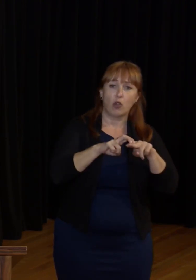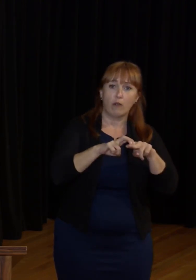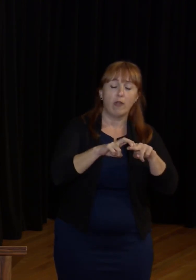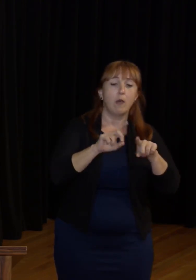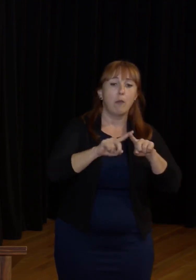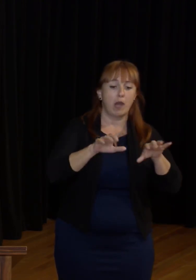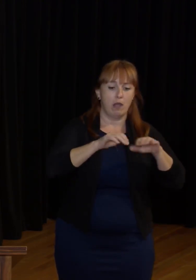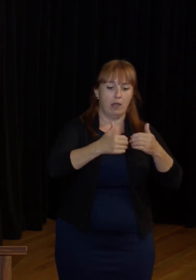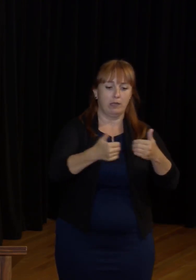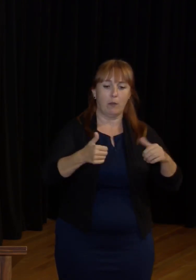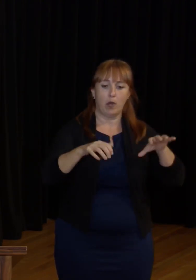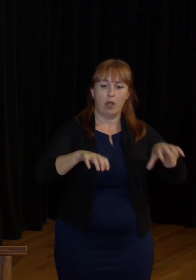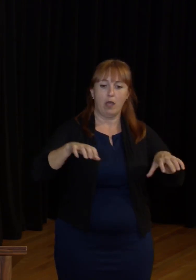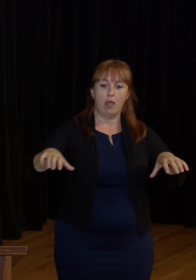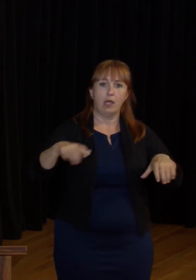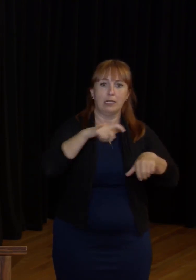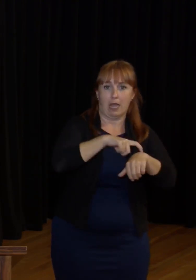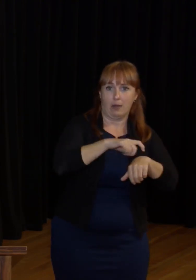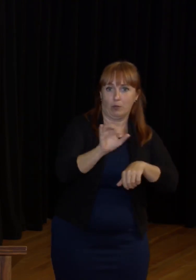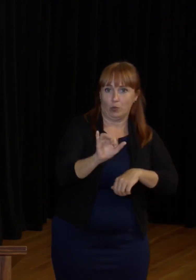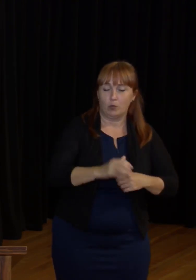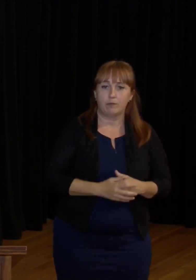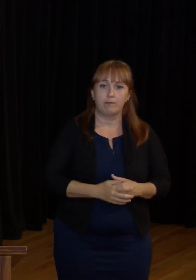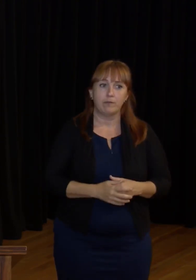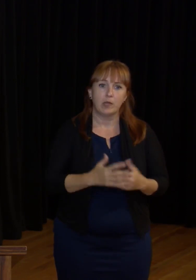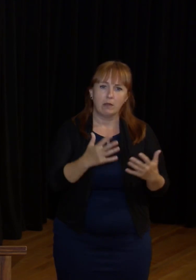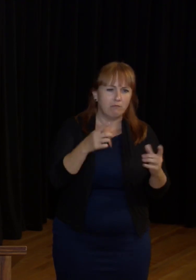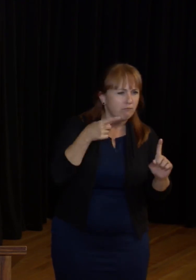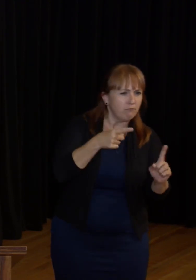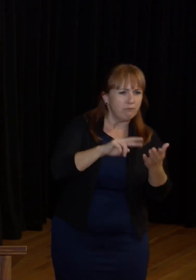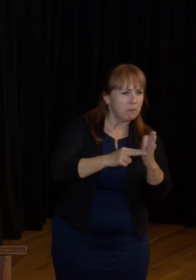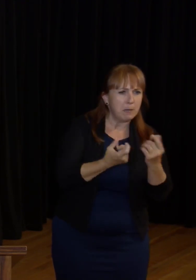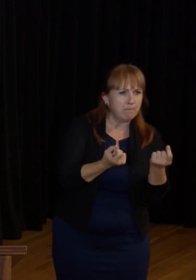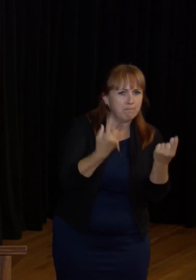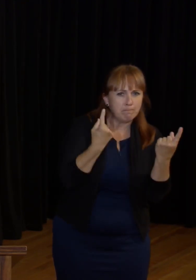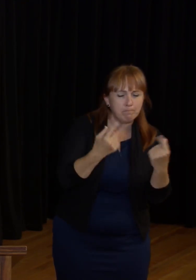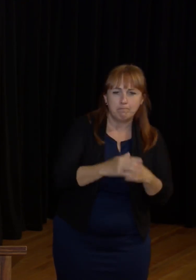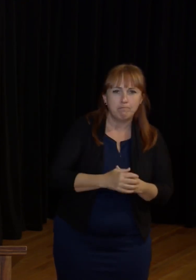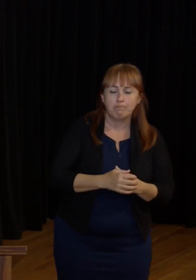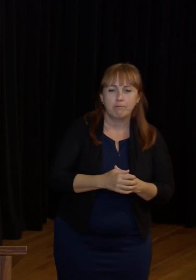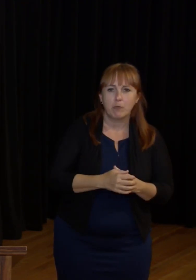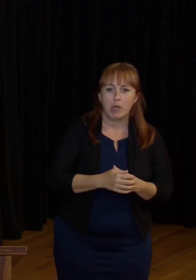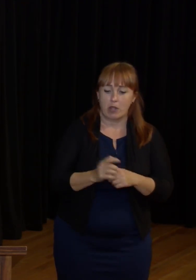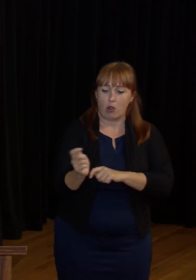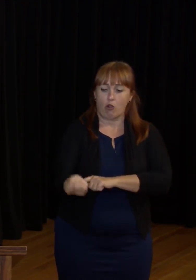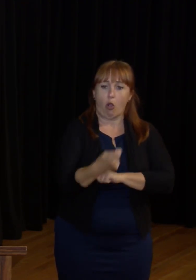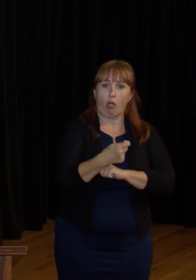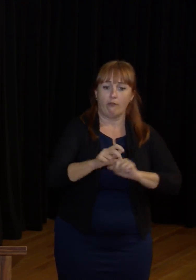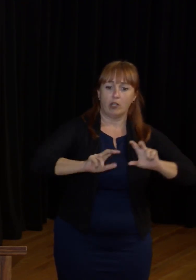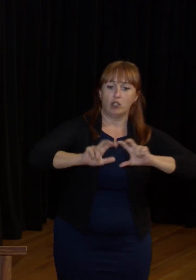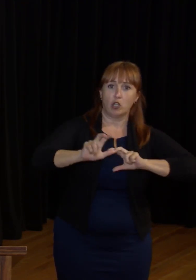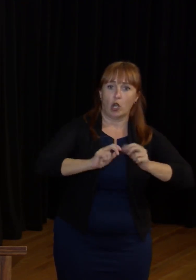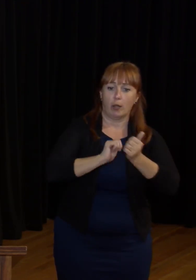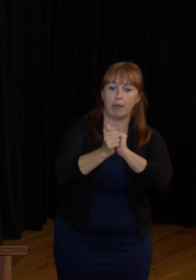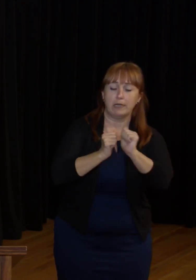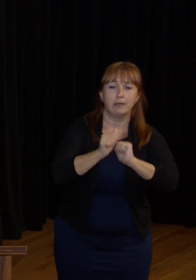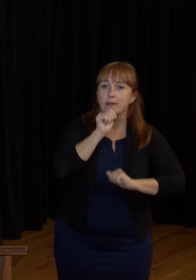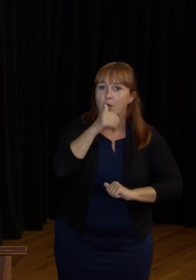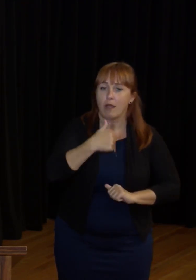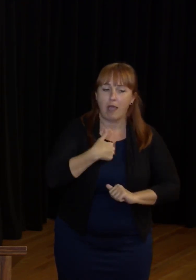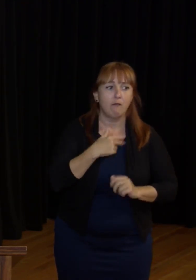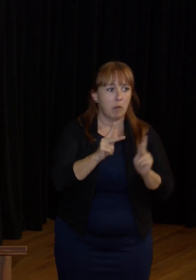on and be normal. So I'm not really quite sure of what he means by that, but we don't have any golf tournaments per se, but people are